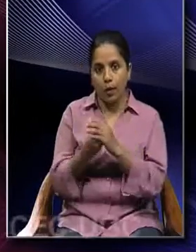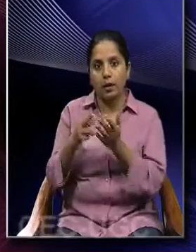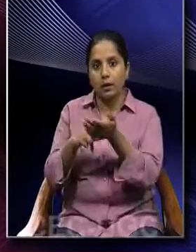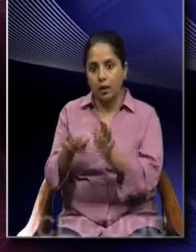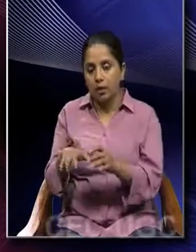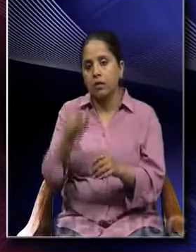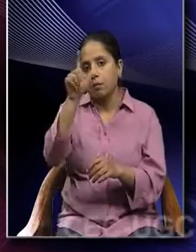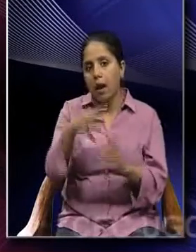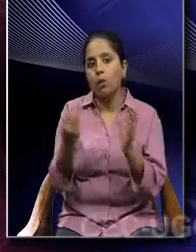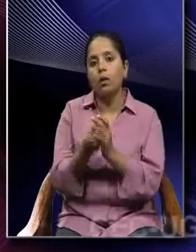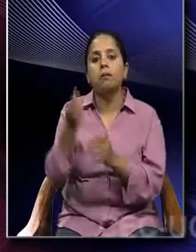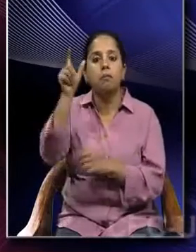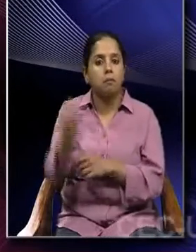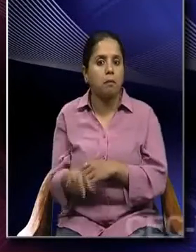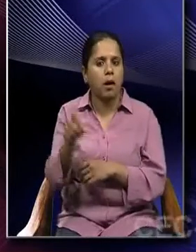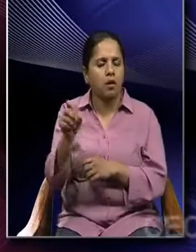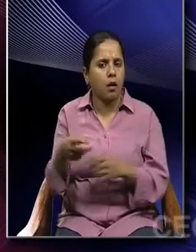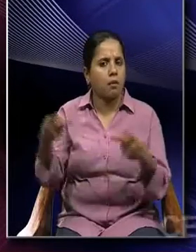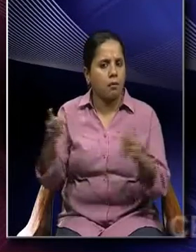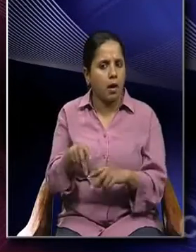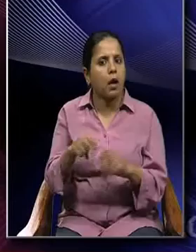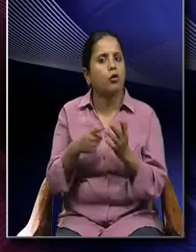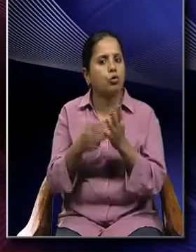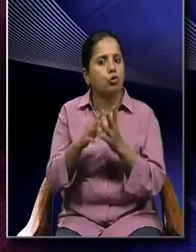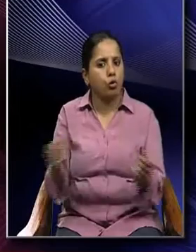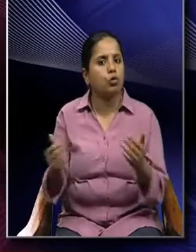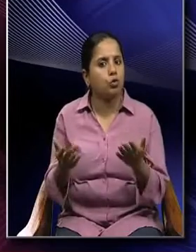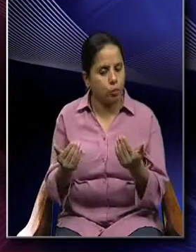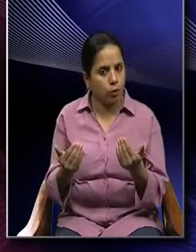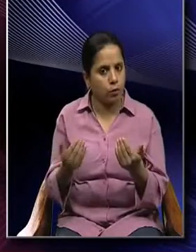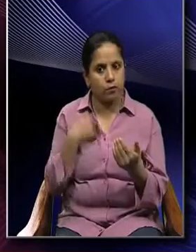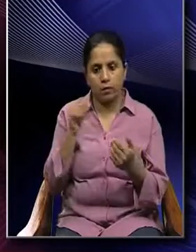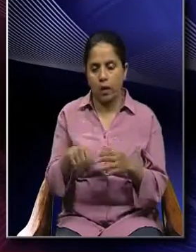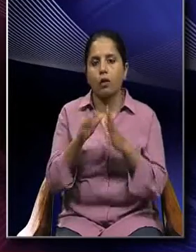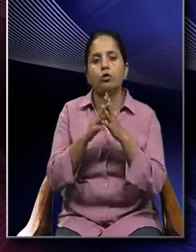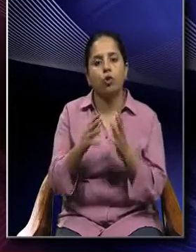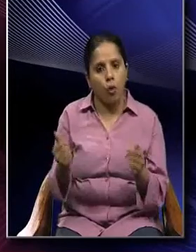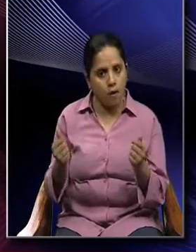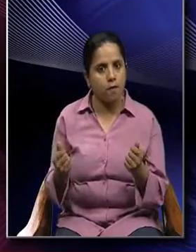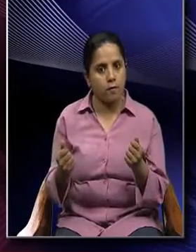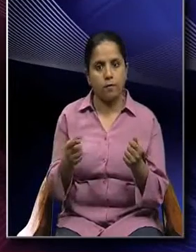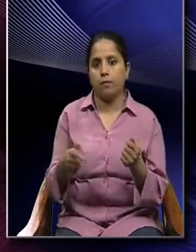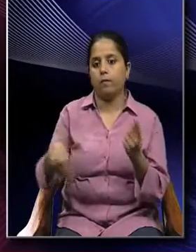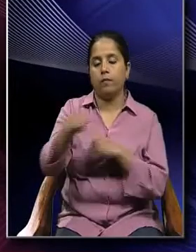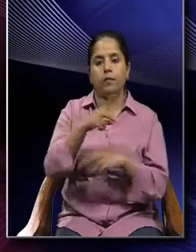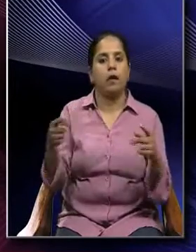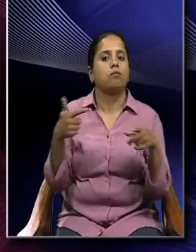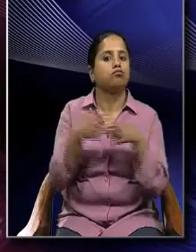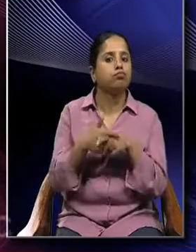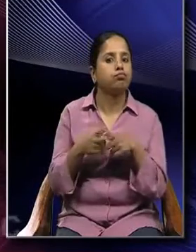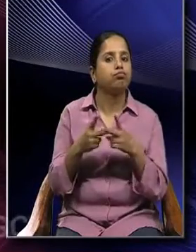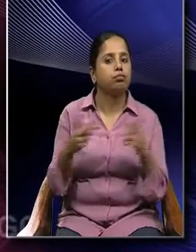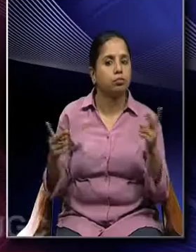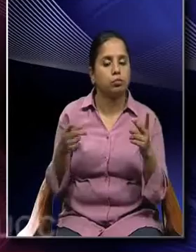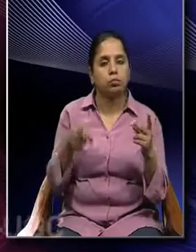man. We can reconcile, we can find a resolution, we can resolve those conflicts which